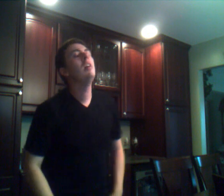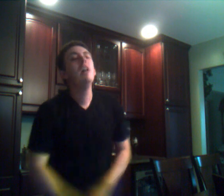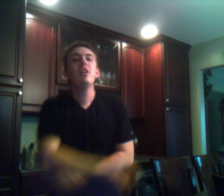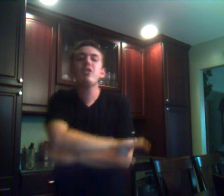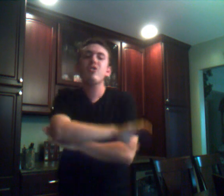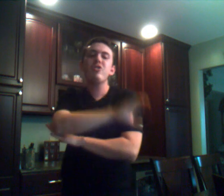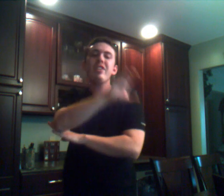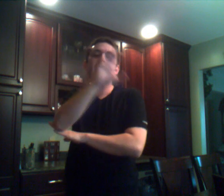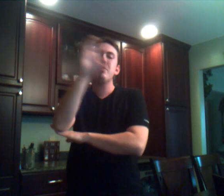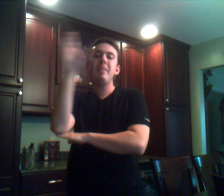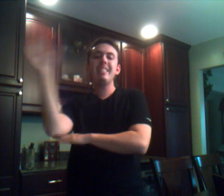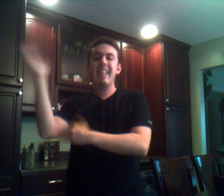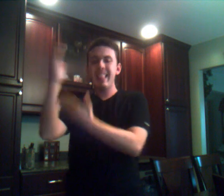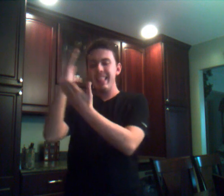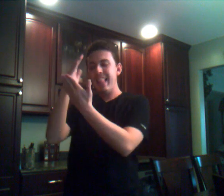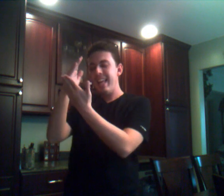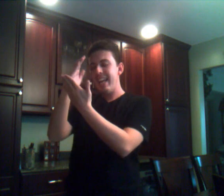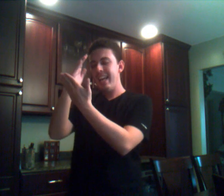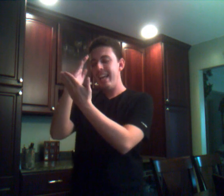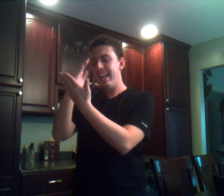Christmas leaves